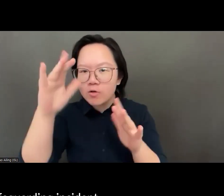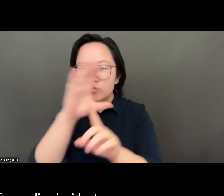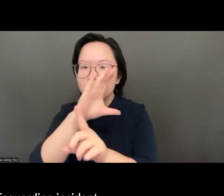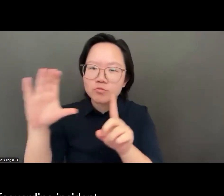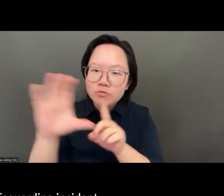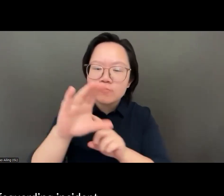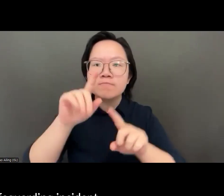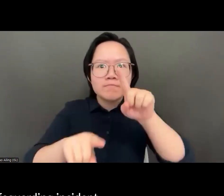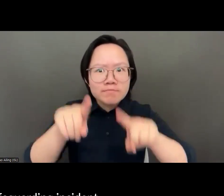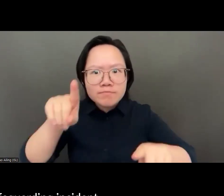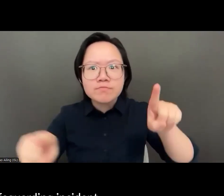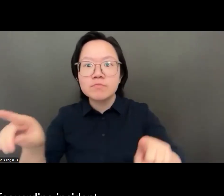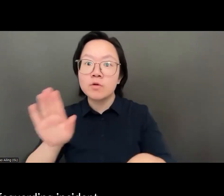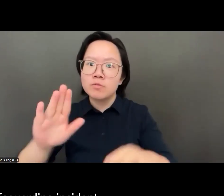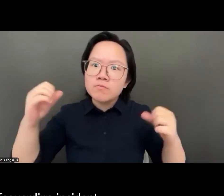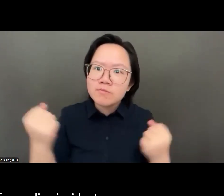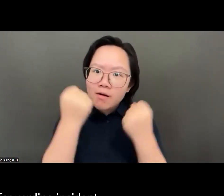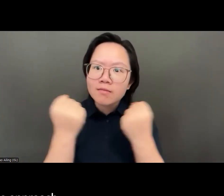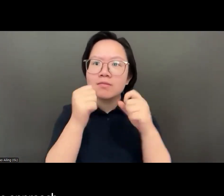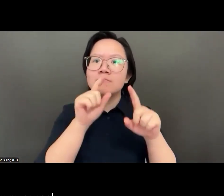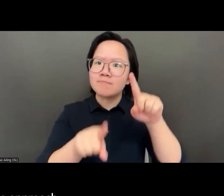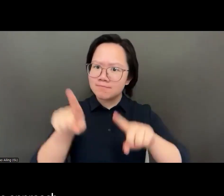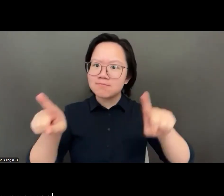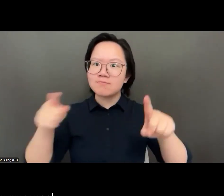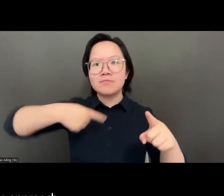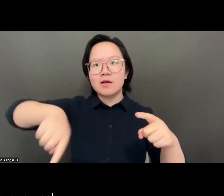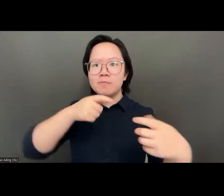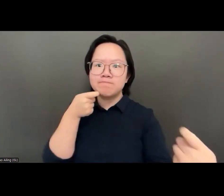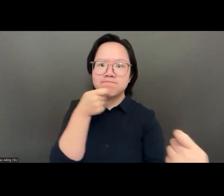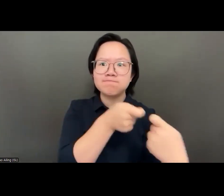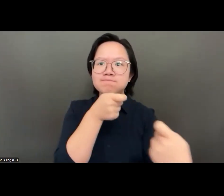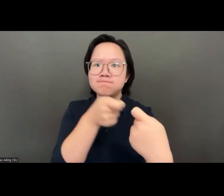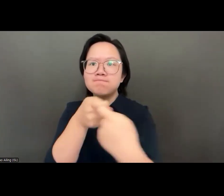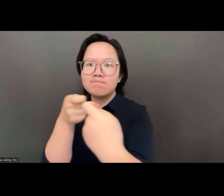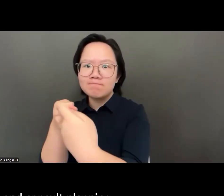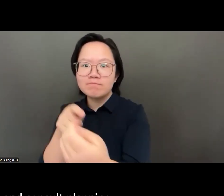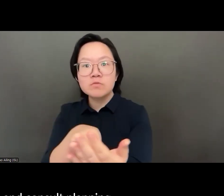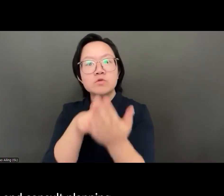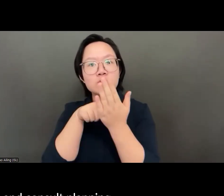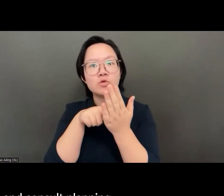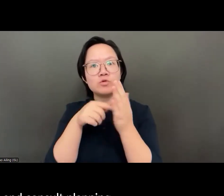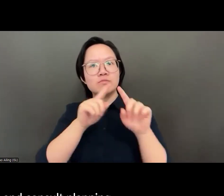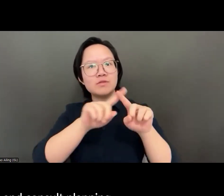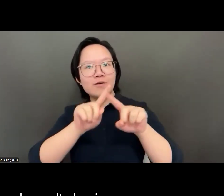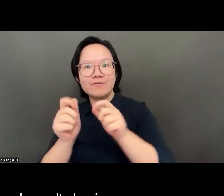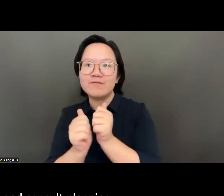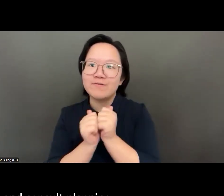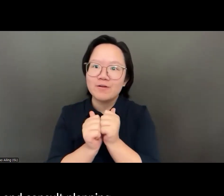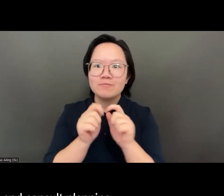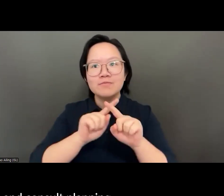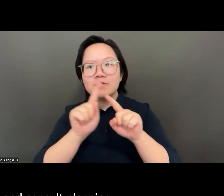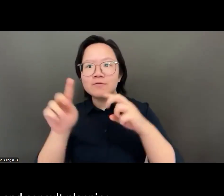and to any kind of safeguarding incident, zero tolerance approach. So whenever designing